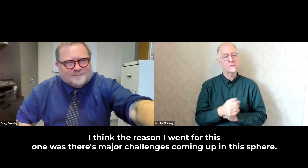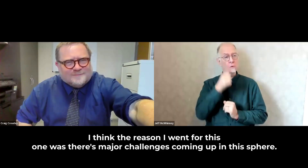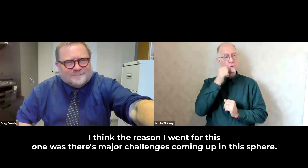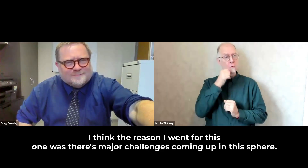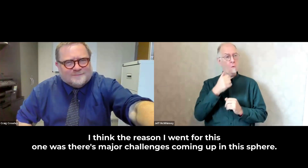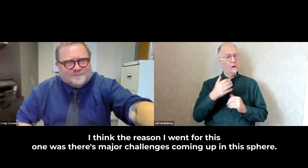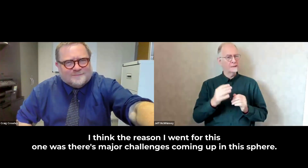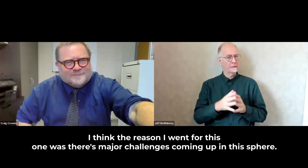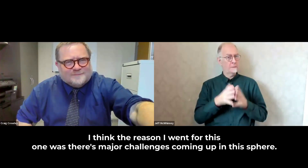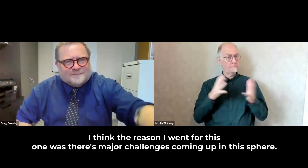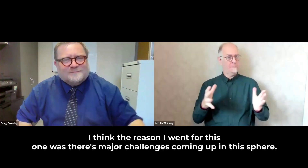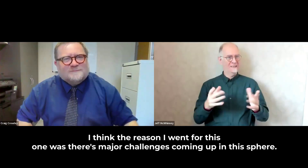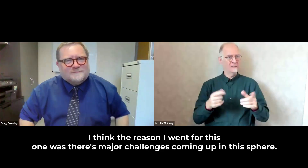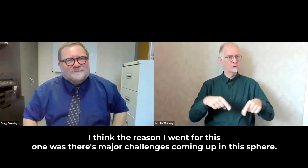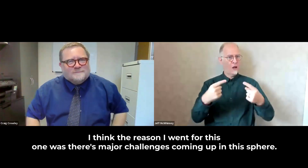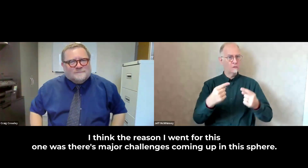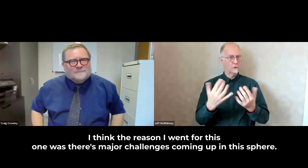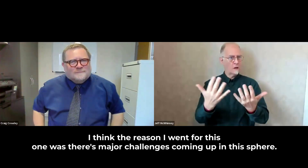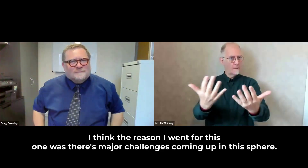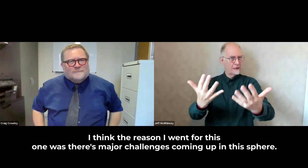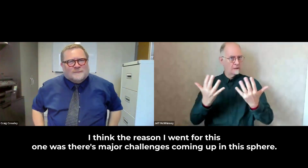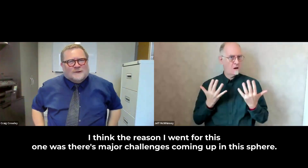went for this one was,